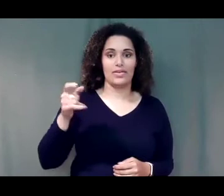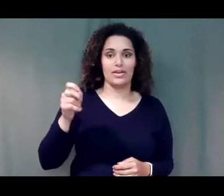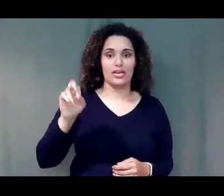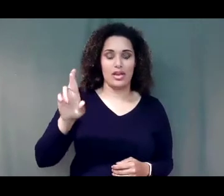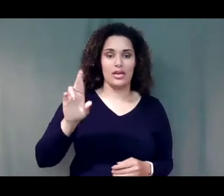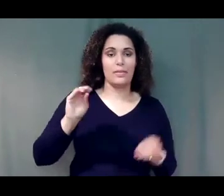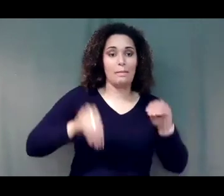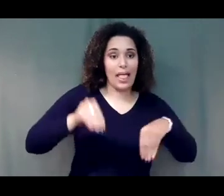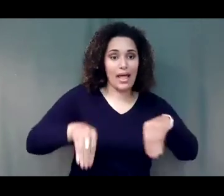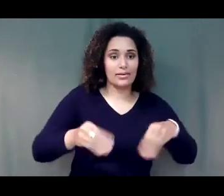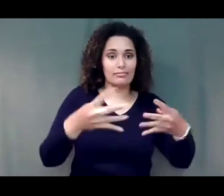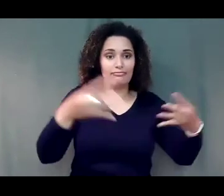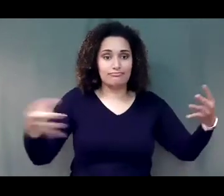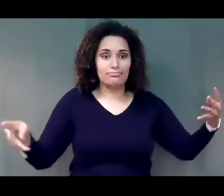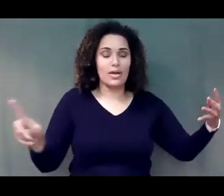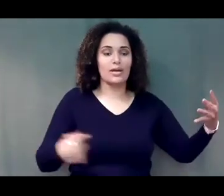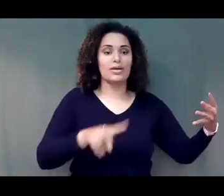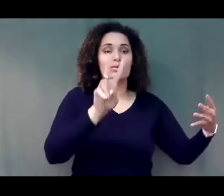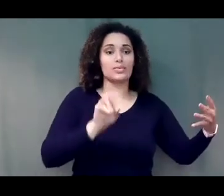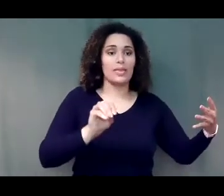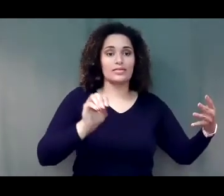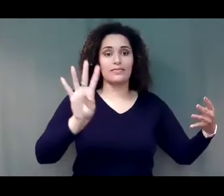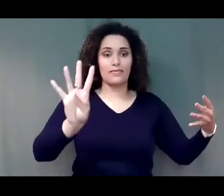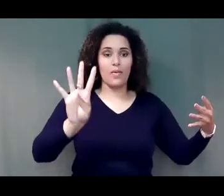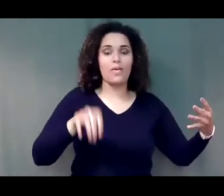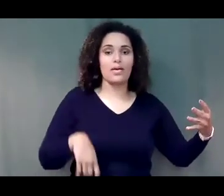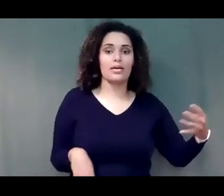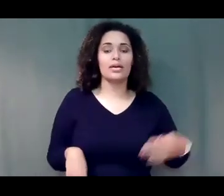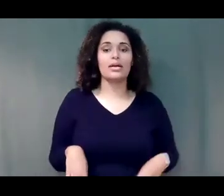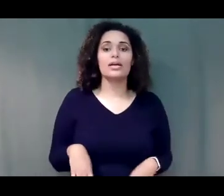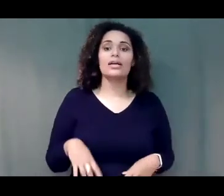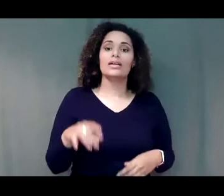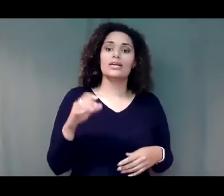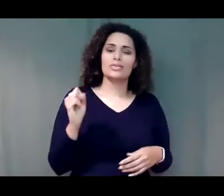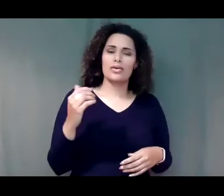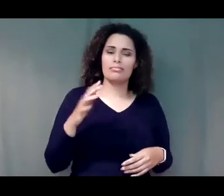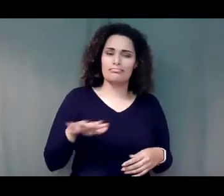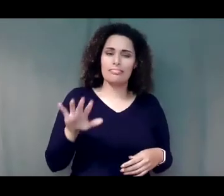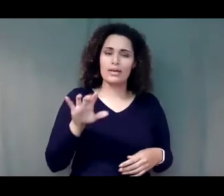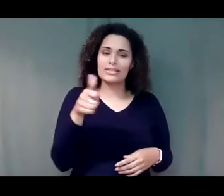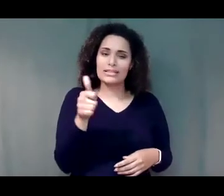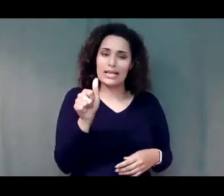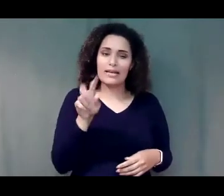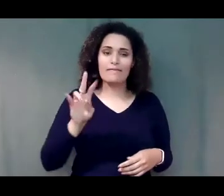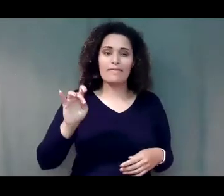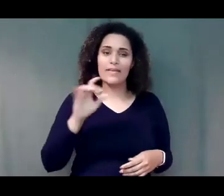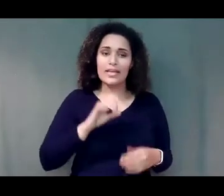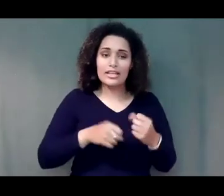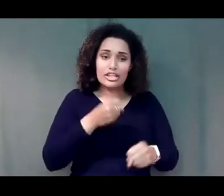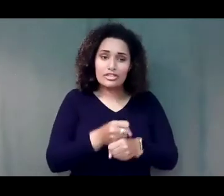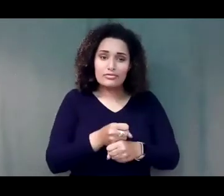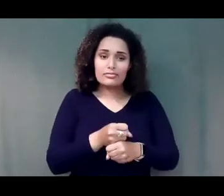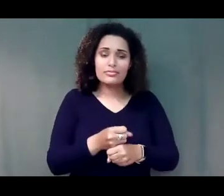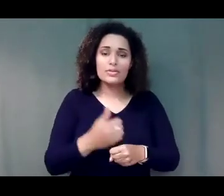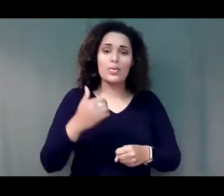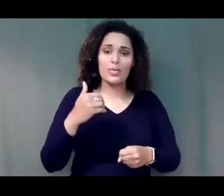in 2004. So we probably had close to 10 vintages that we made just